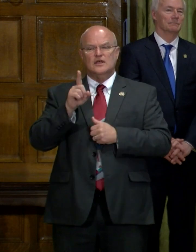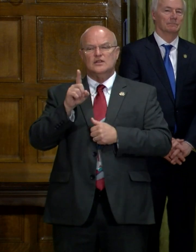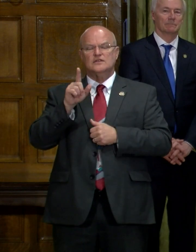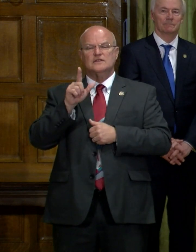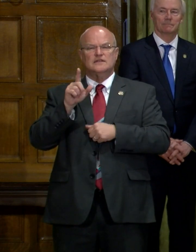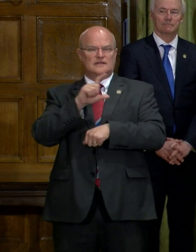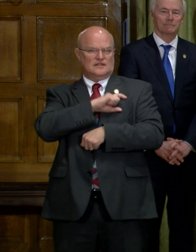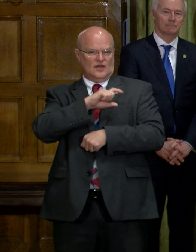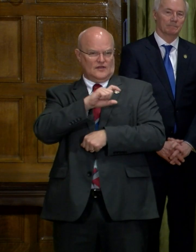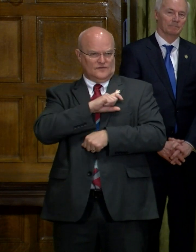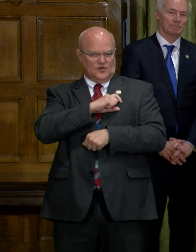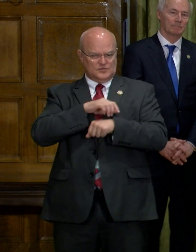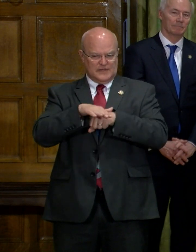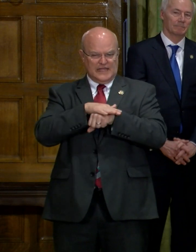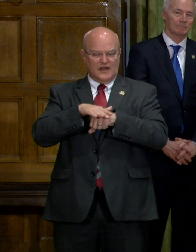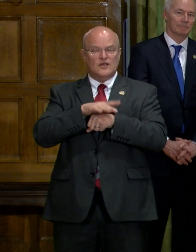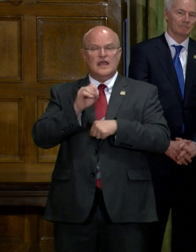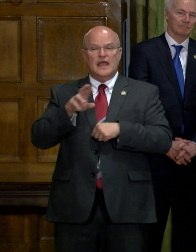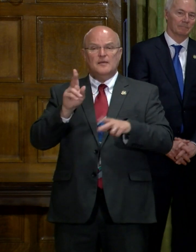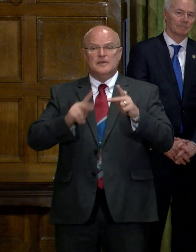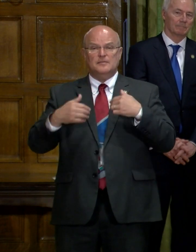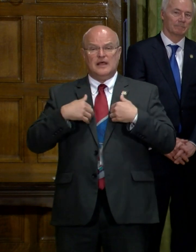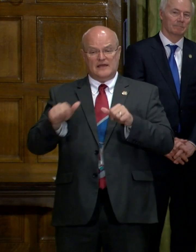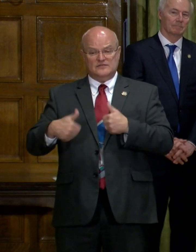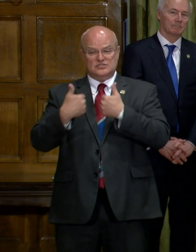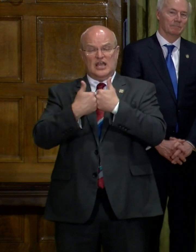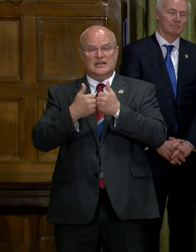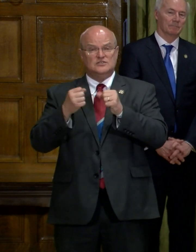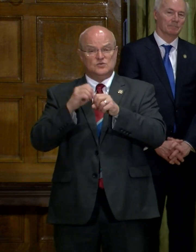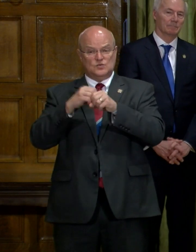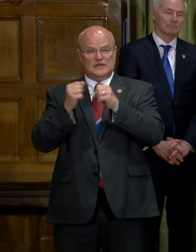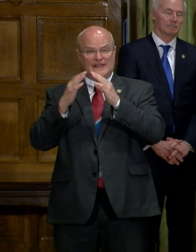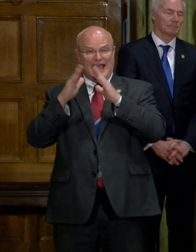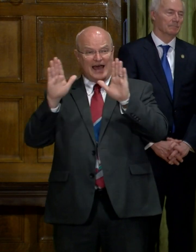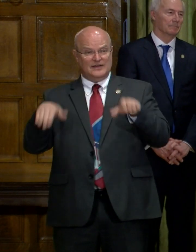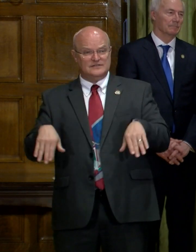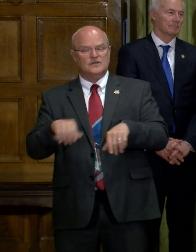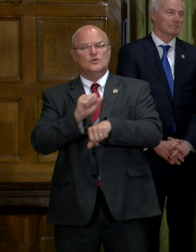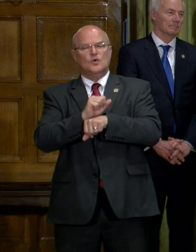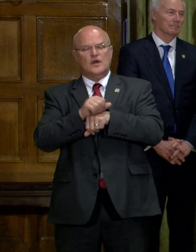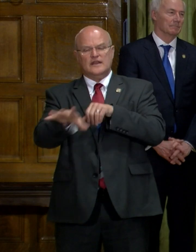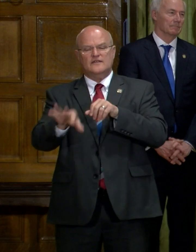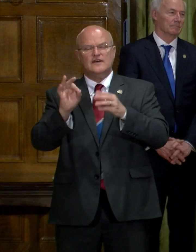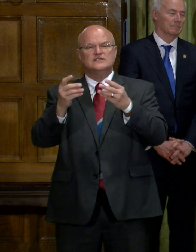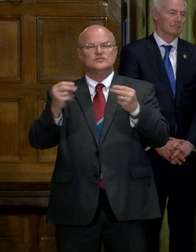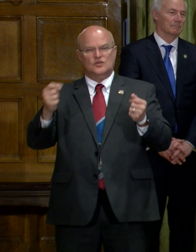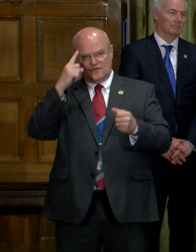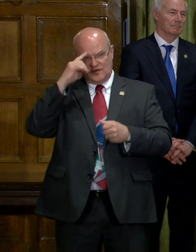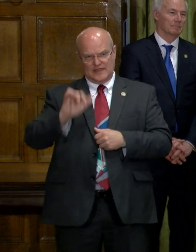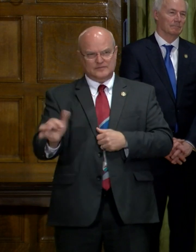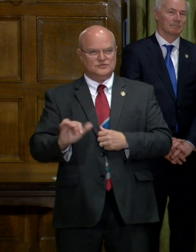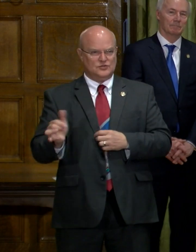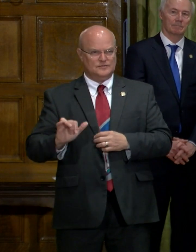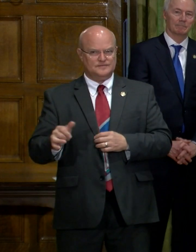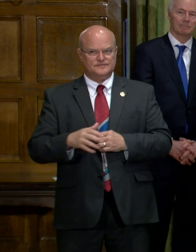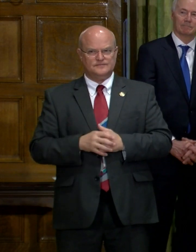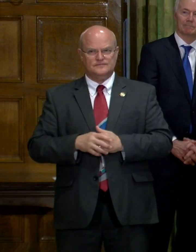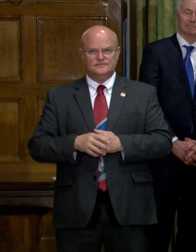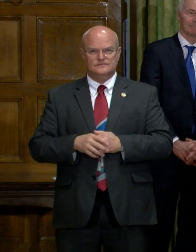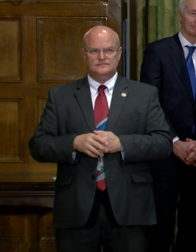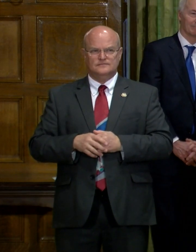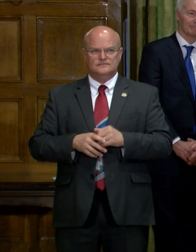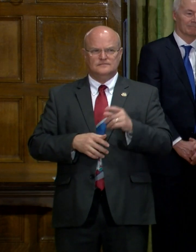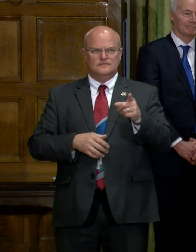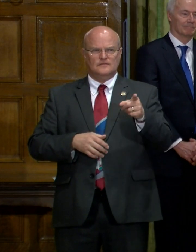law enforcement. And also for those who have challenges with housing, we're working to find solutions for them as well. I